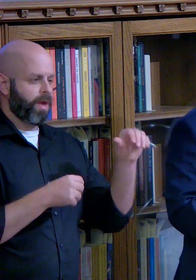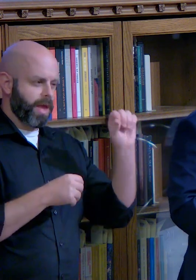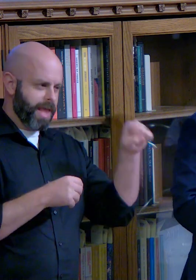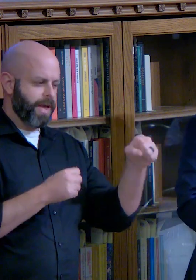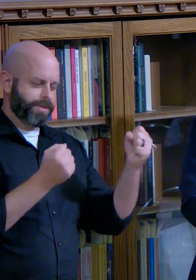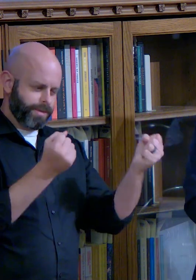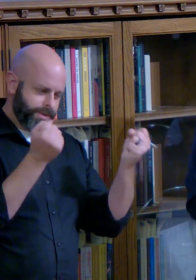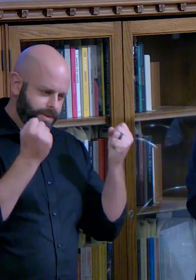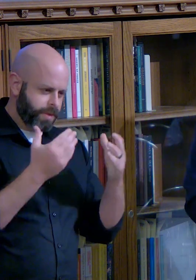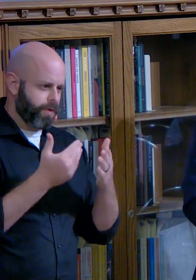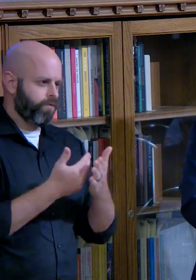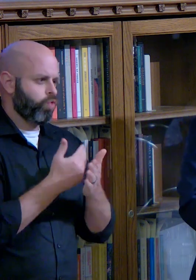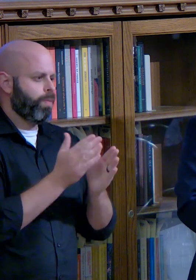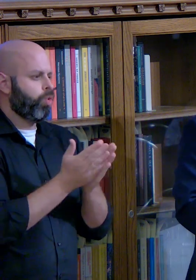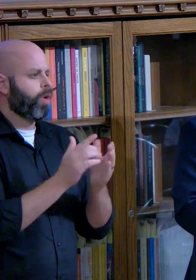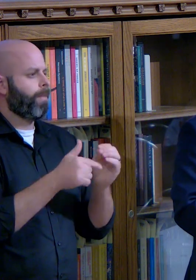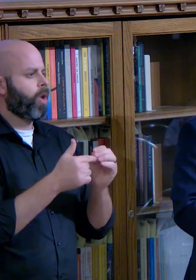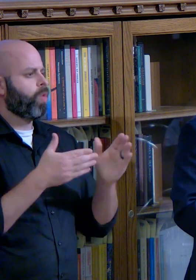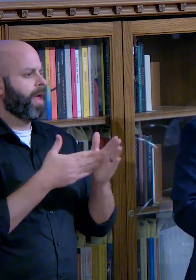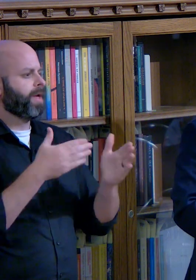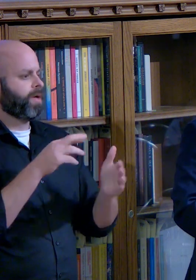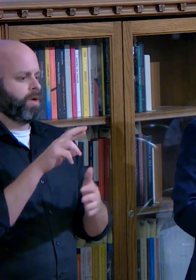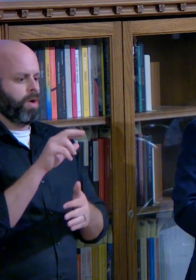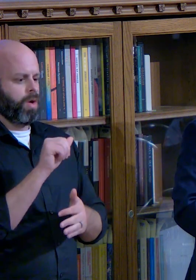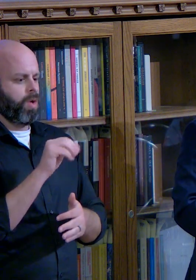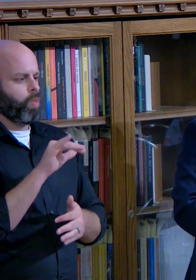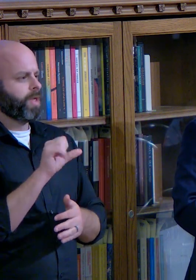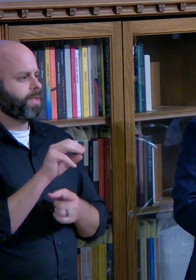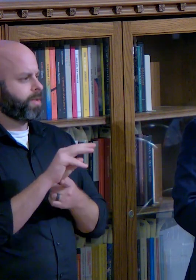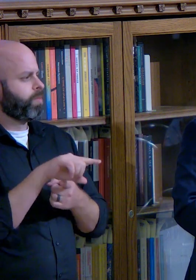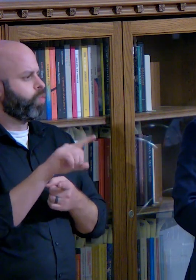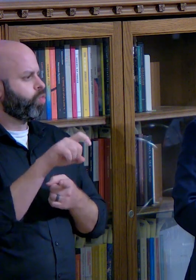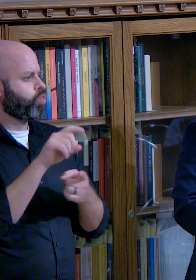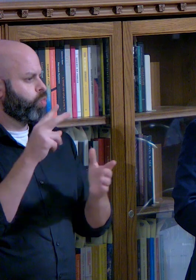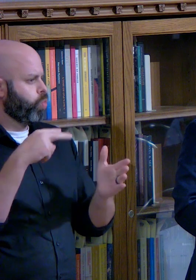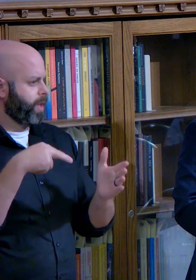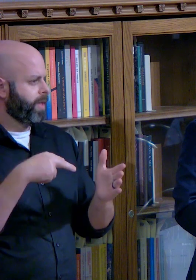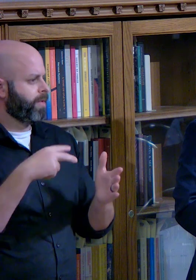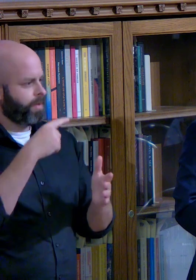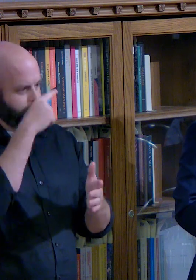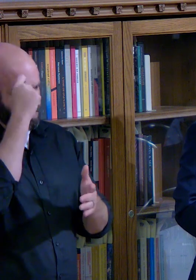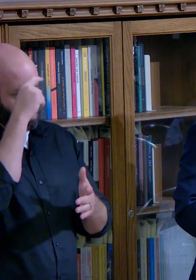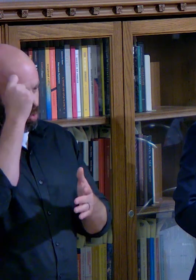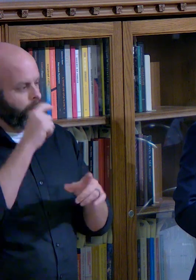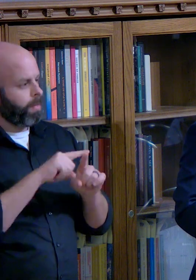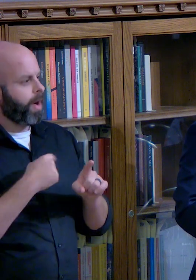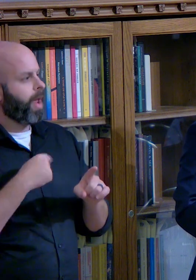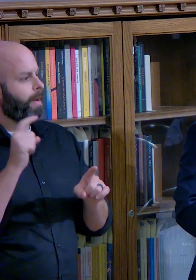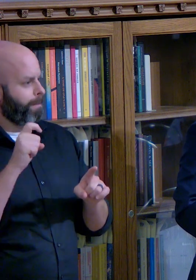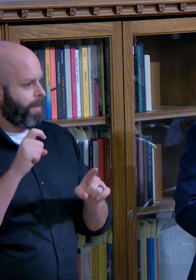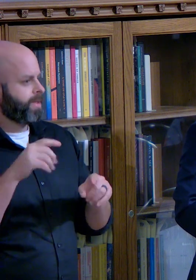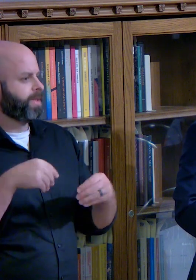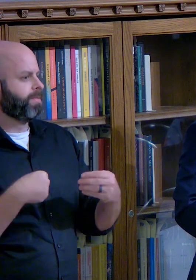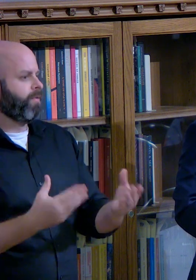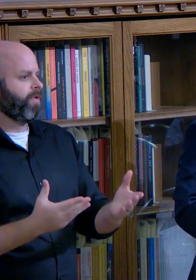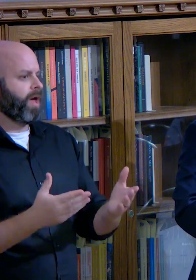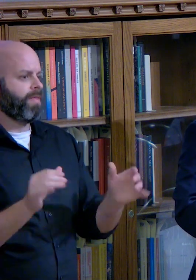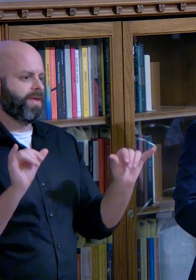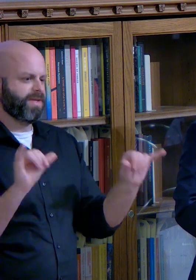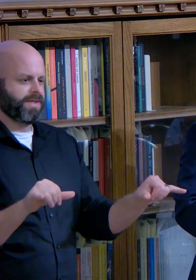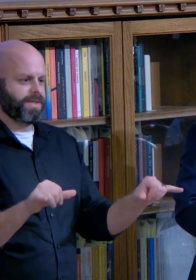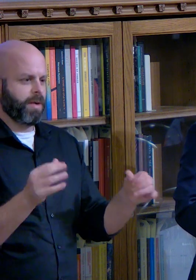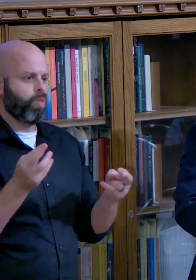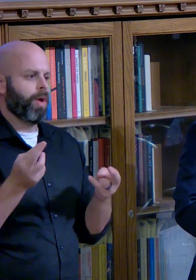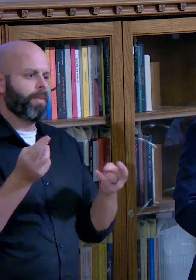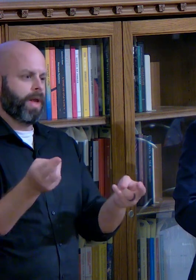new books about anti-racism that you should read this summer but I must give you the same recommendation I give